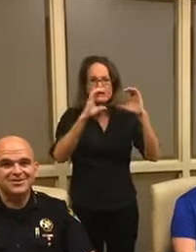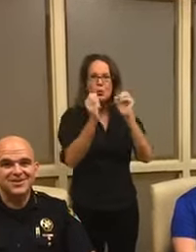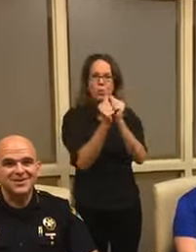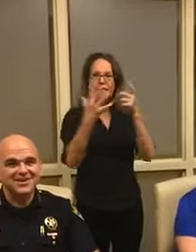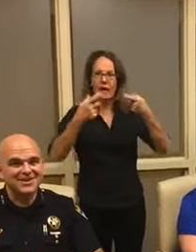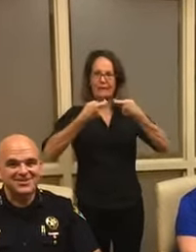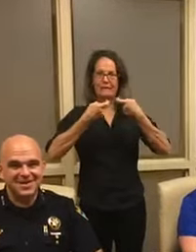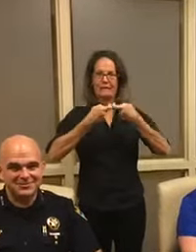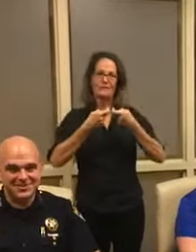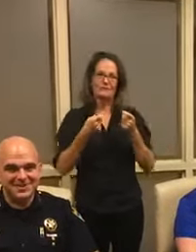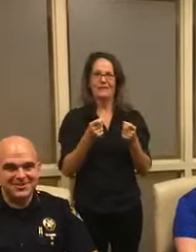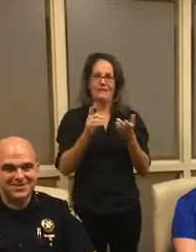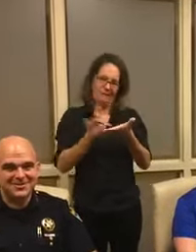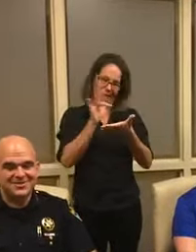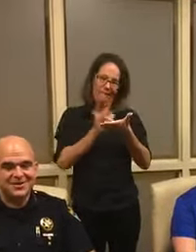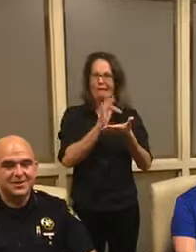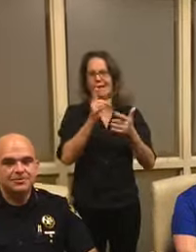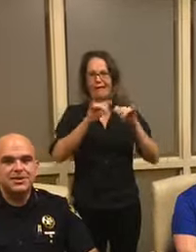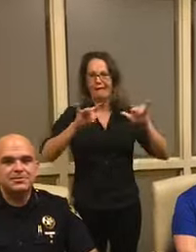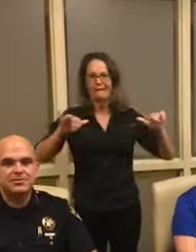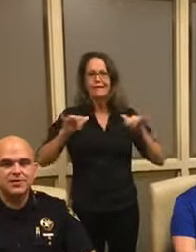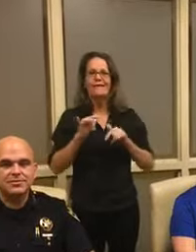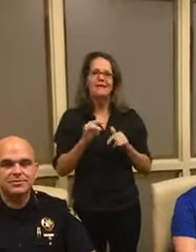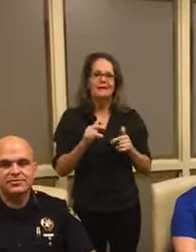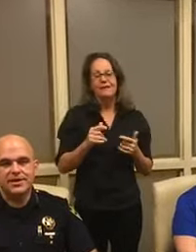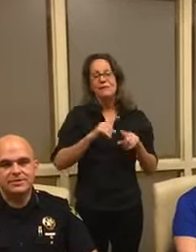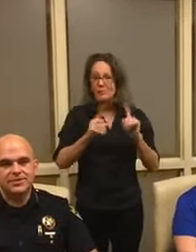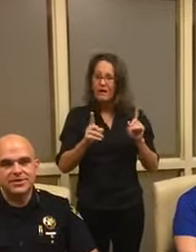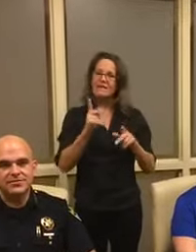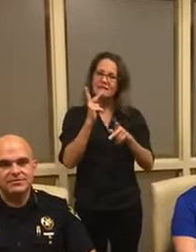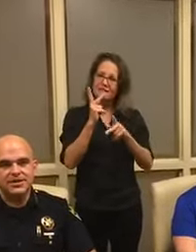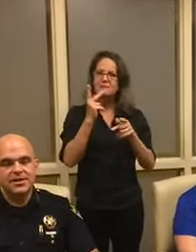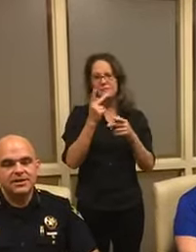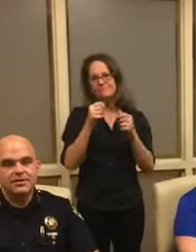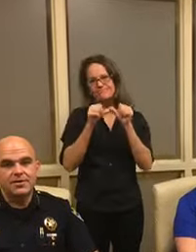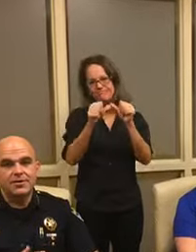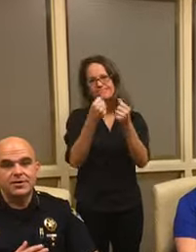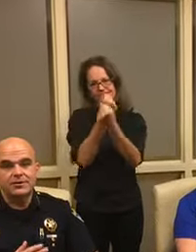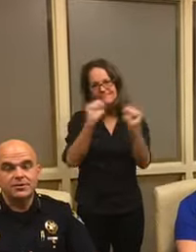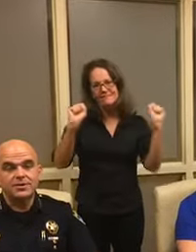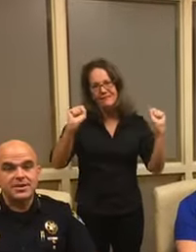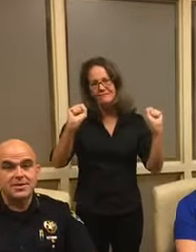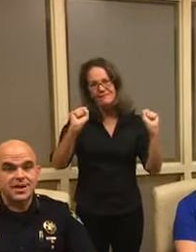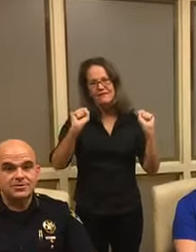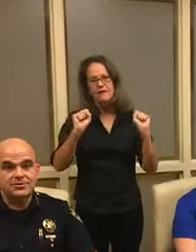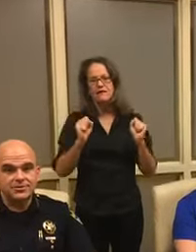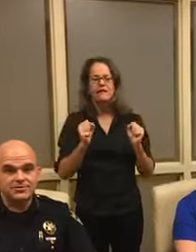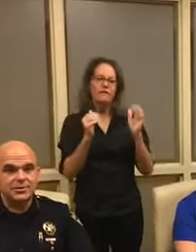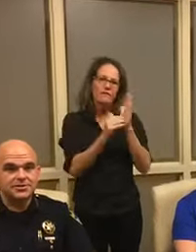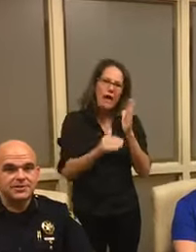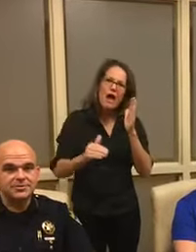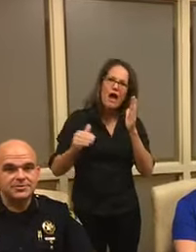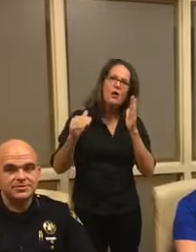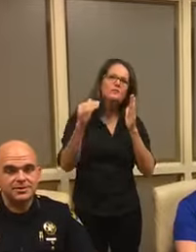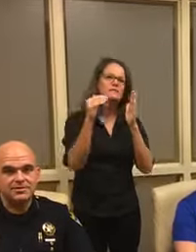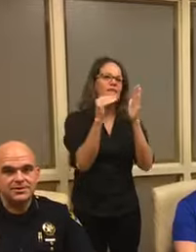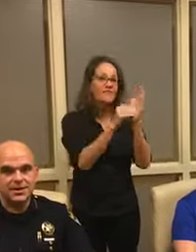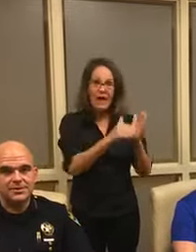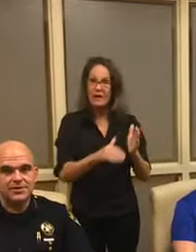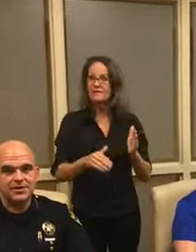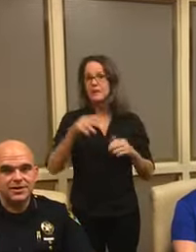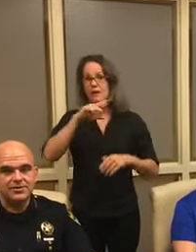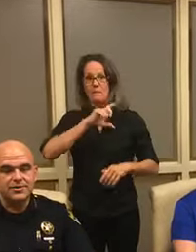electronics. And that's a novelty nowadays. But keep yourself and your family safe. There are literally thousands of police officers in Palm